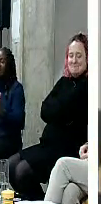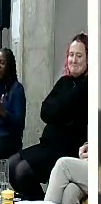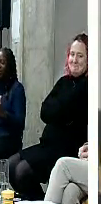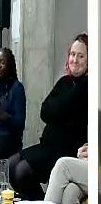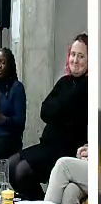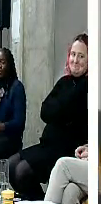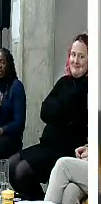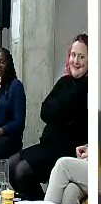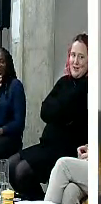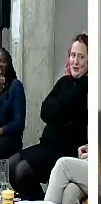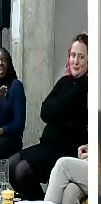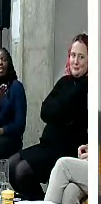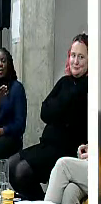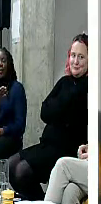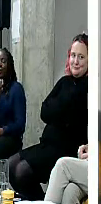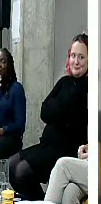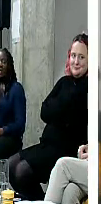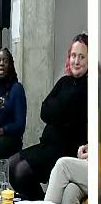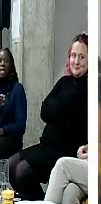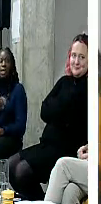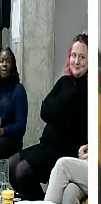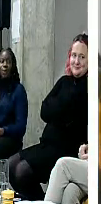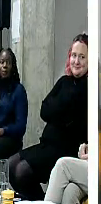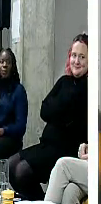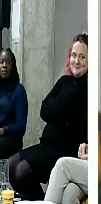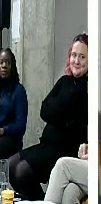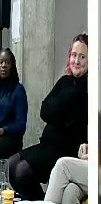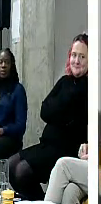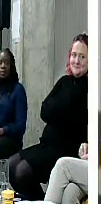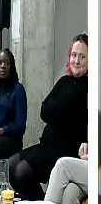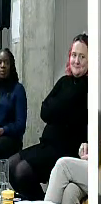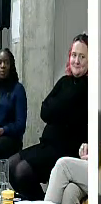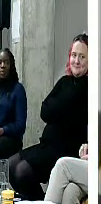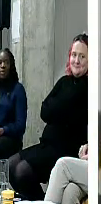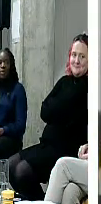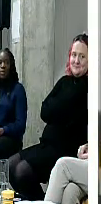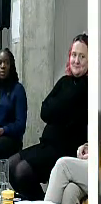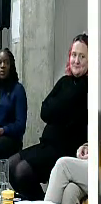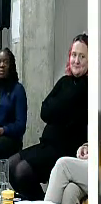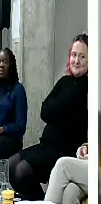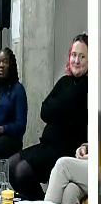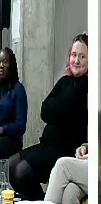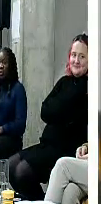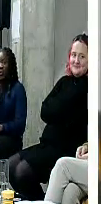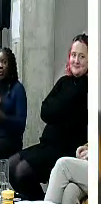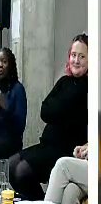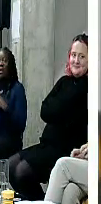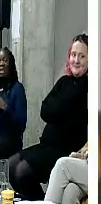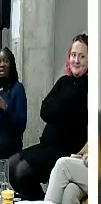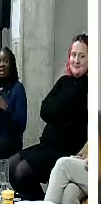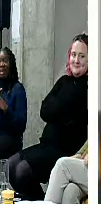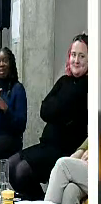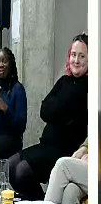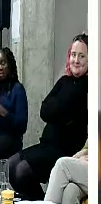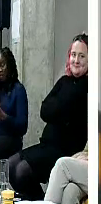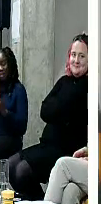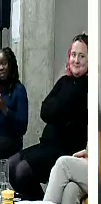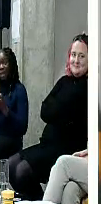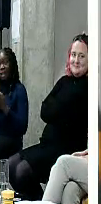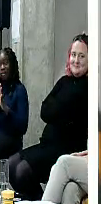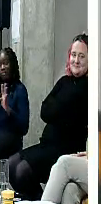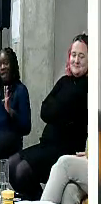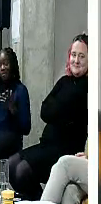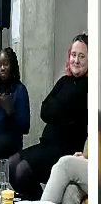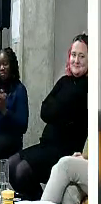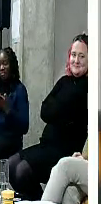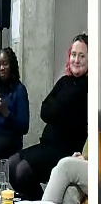so much. It's been, we got in touch, as I said, because we were making this podcast together, which I'd really encourage you to check out. You